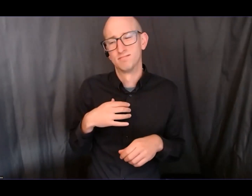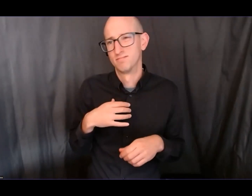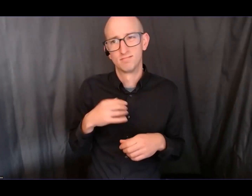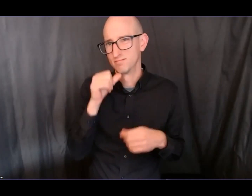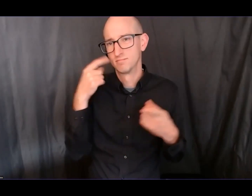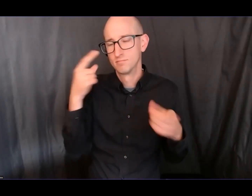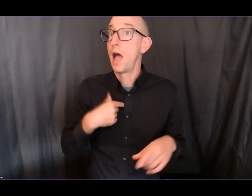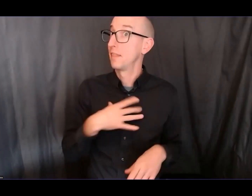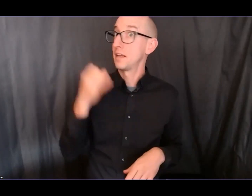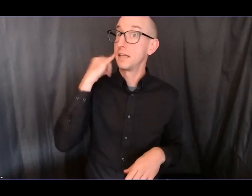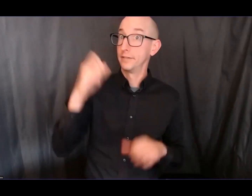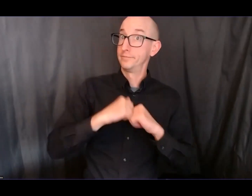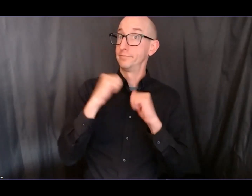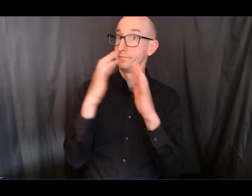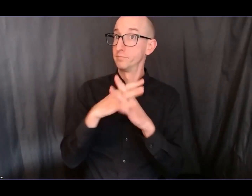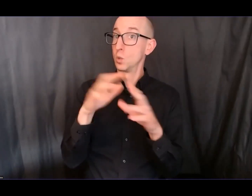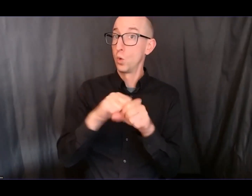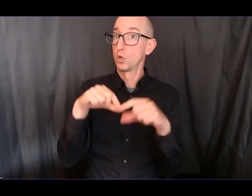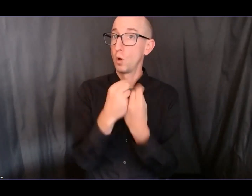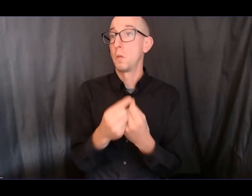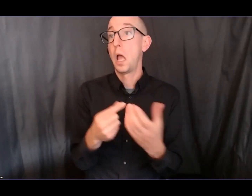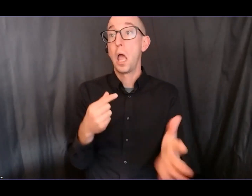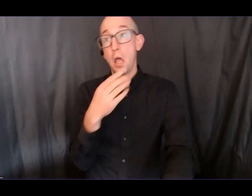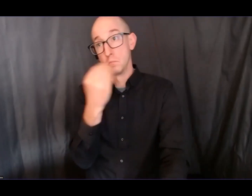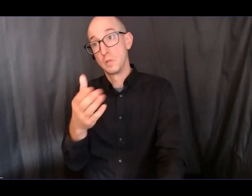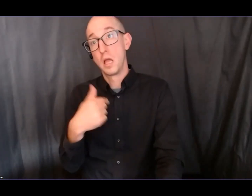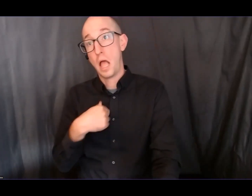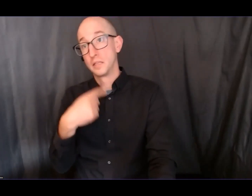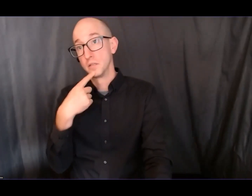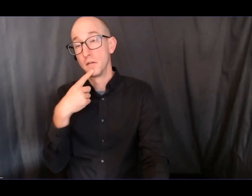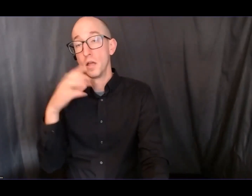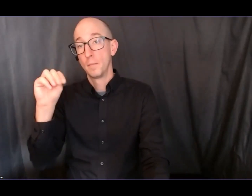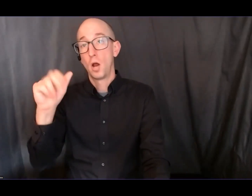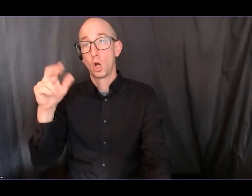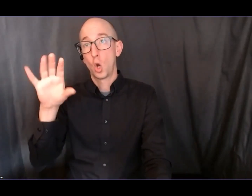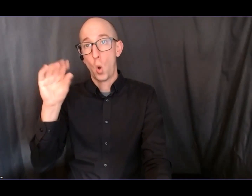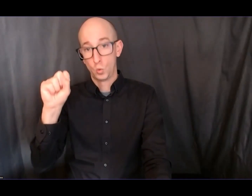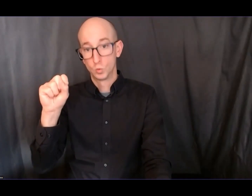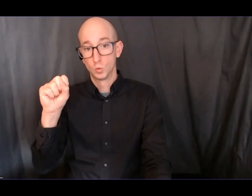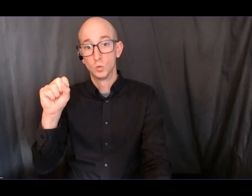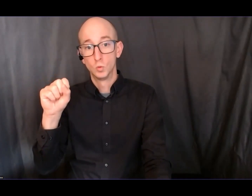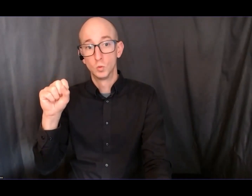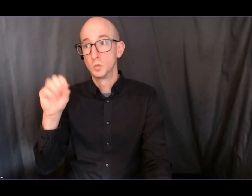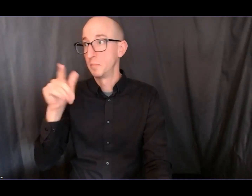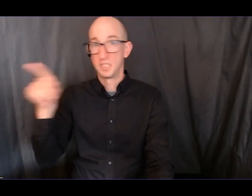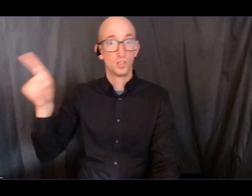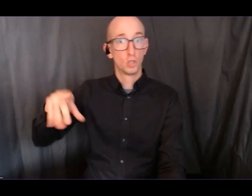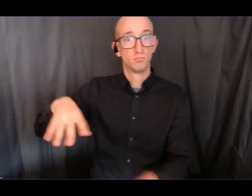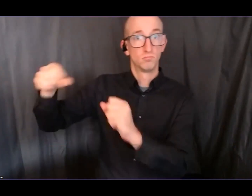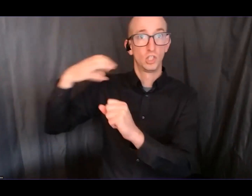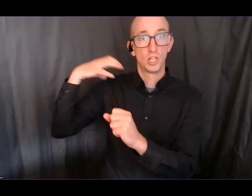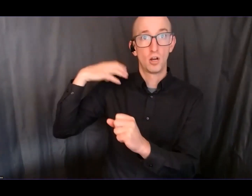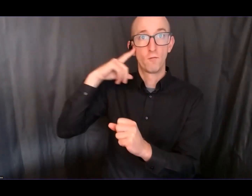dare say, I'll put Marcos on the spot. It seems like he should be sort of the chair of that working group, because basically I've seen